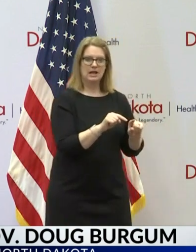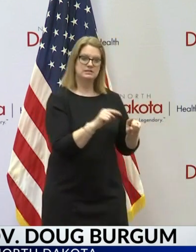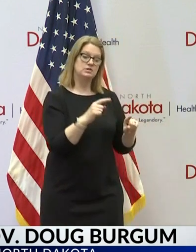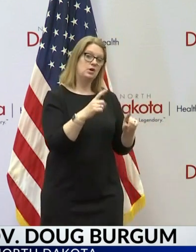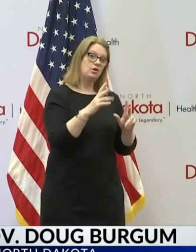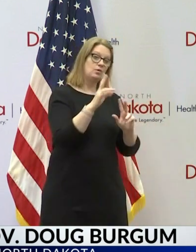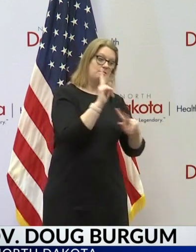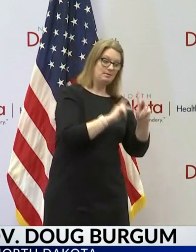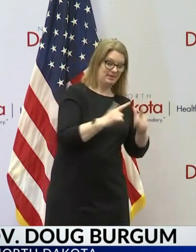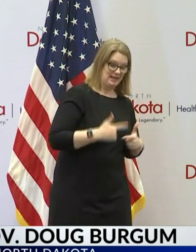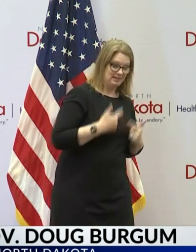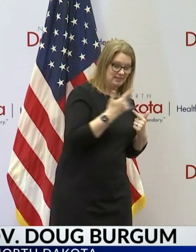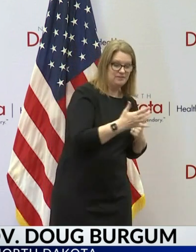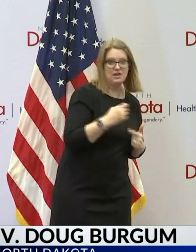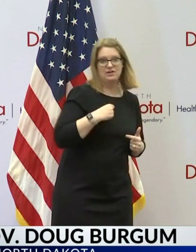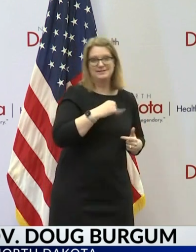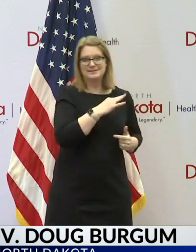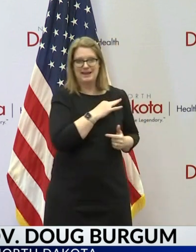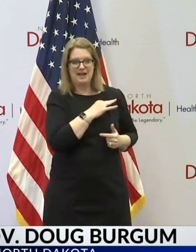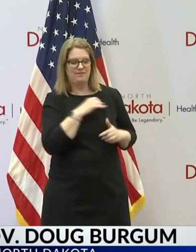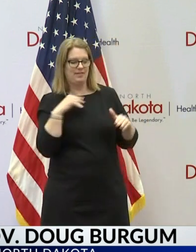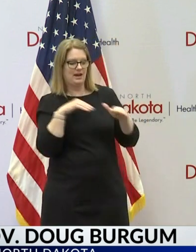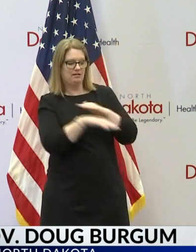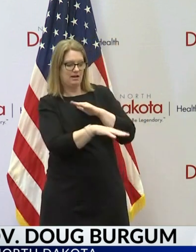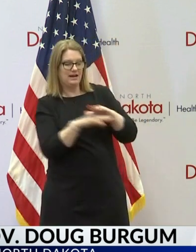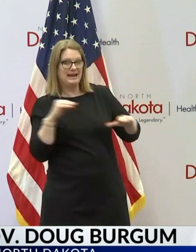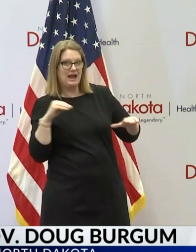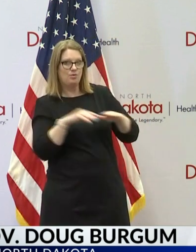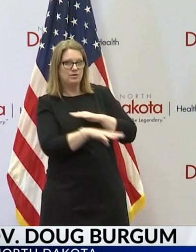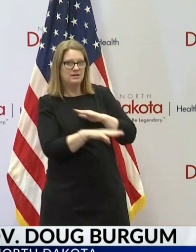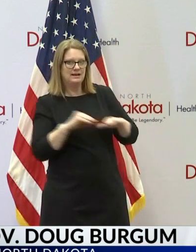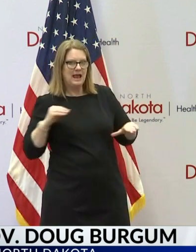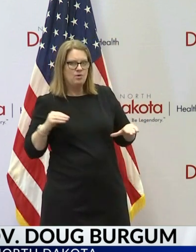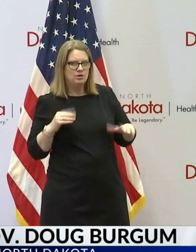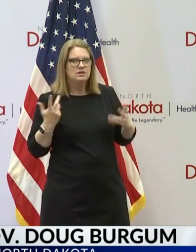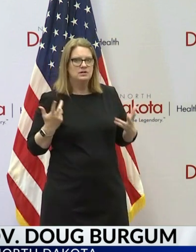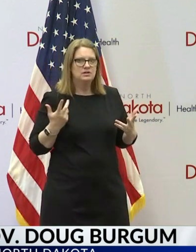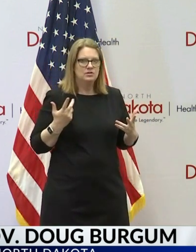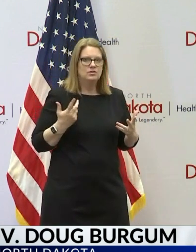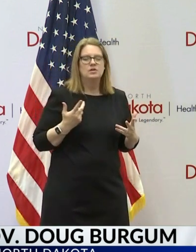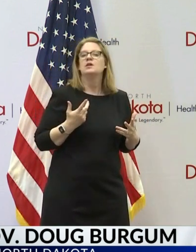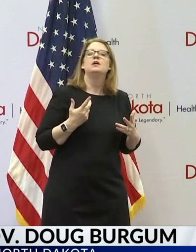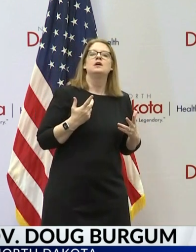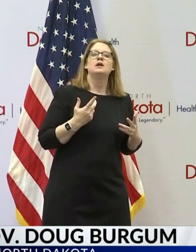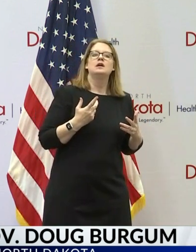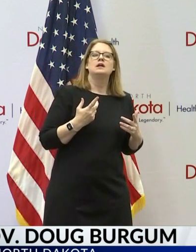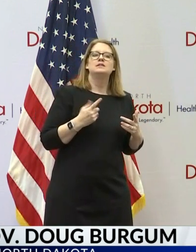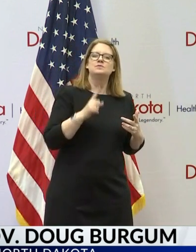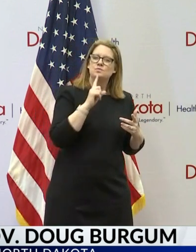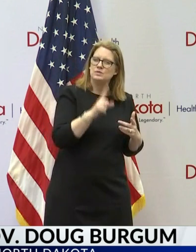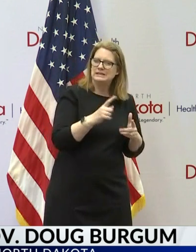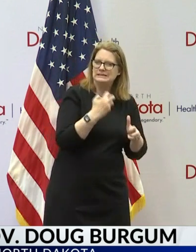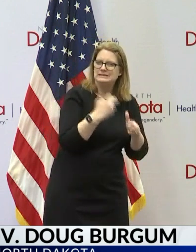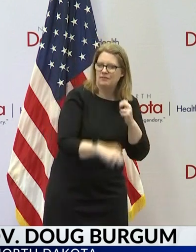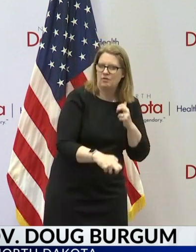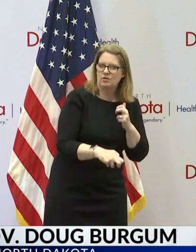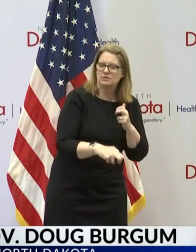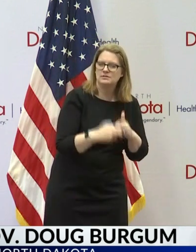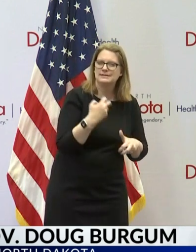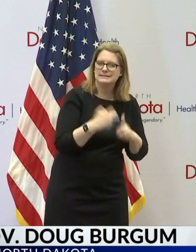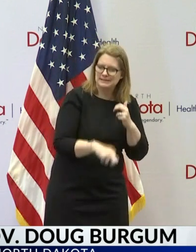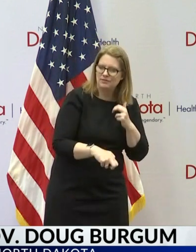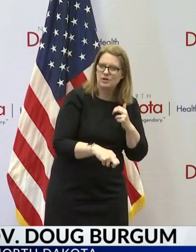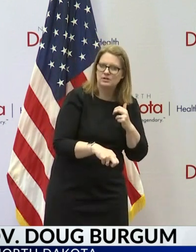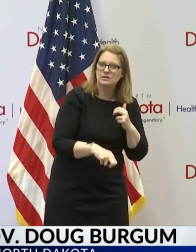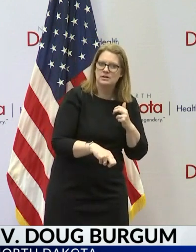and staff coming and going back to their homes and families and back in, that it's very hard to try